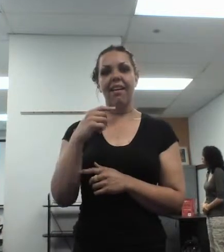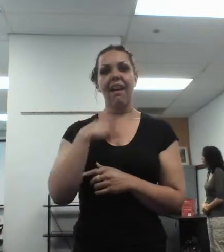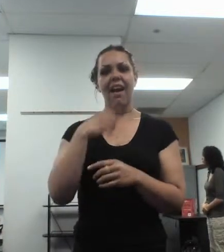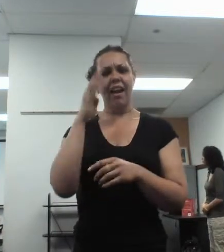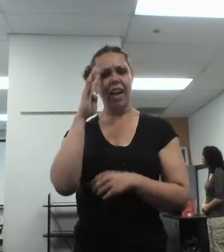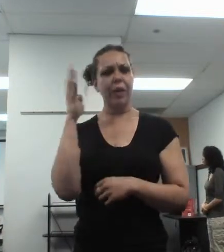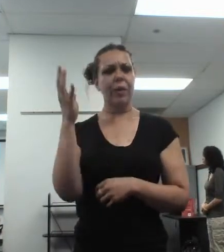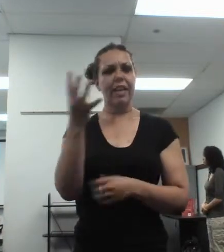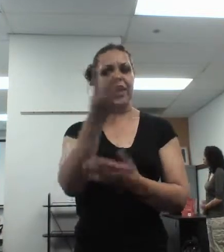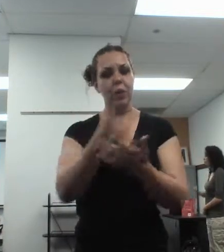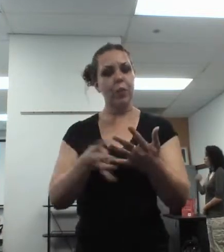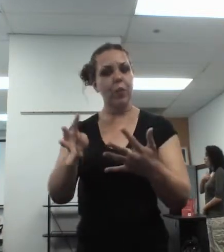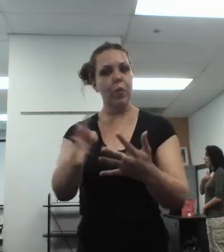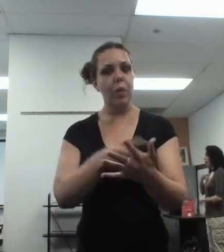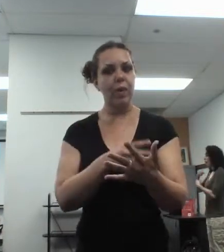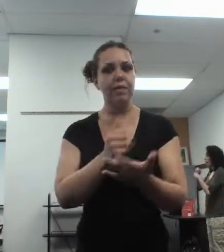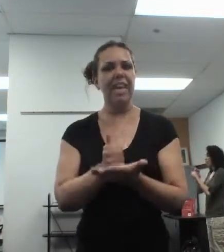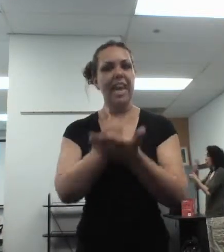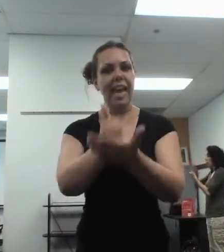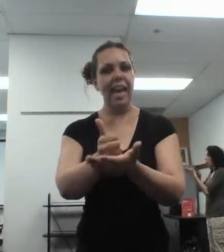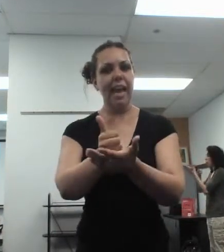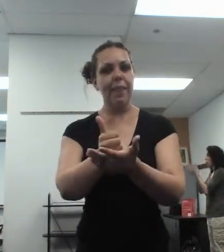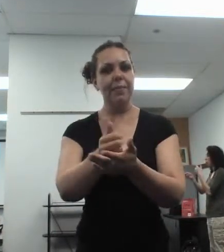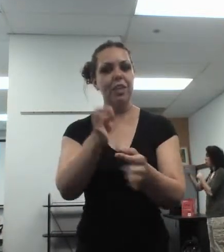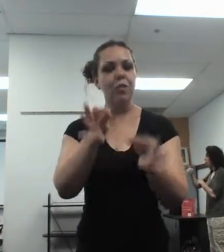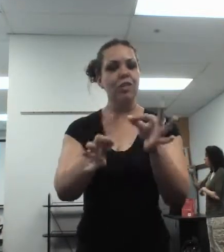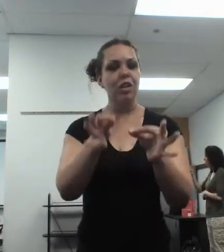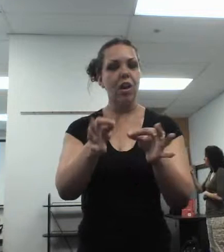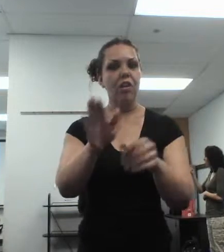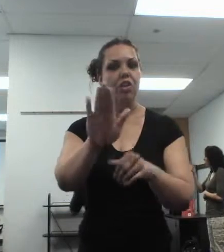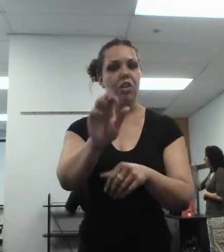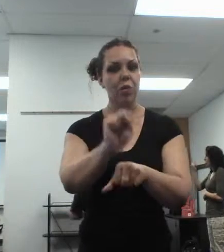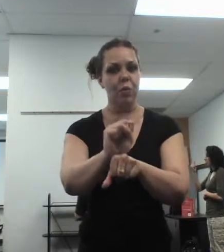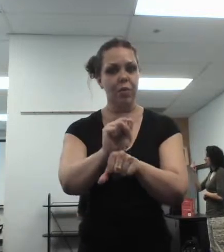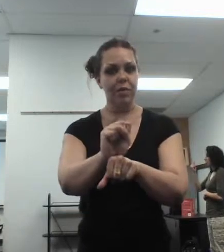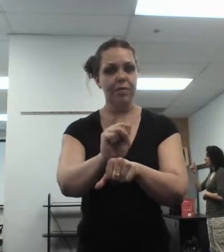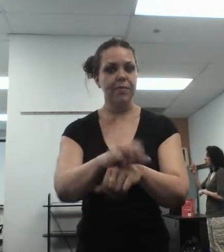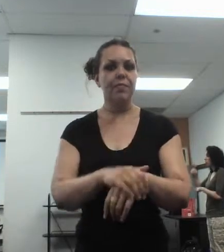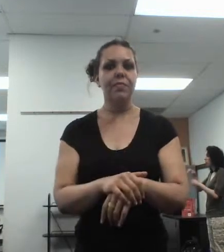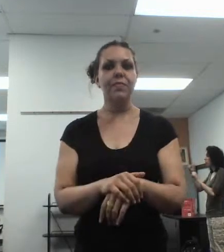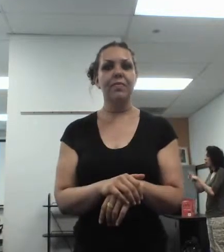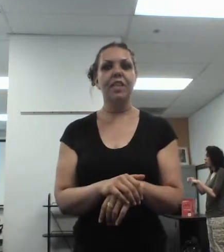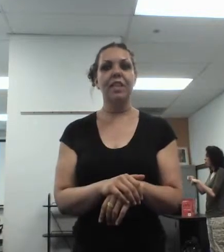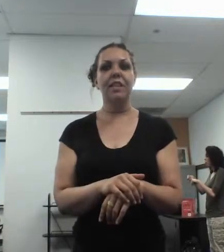work. The far left-hand side is a 4.